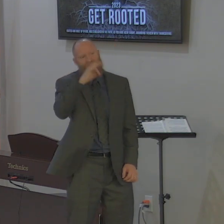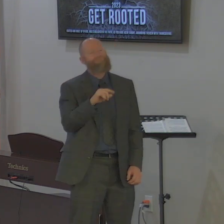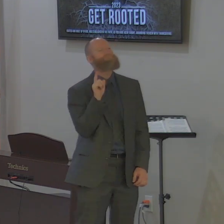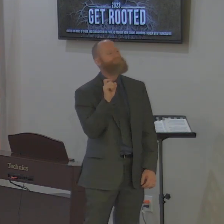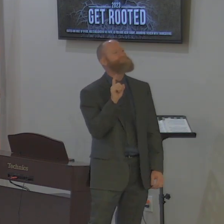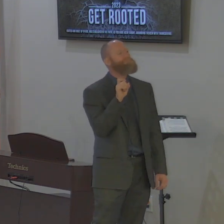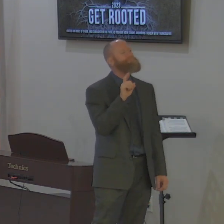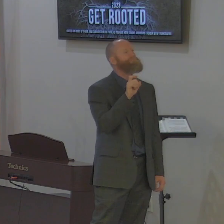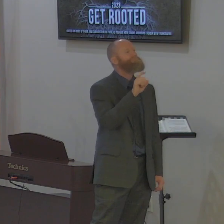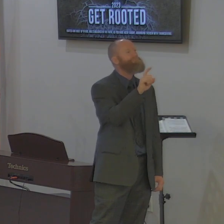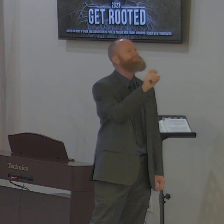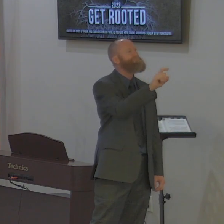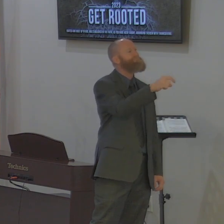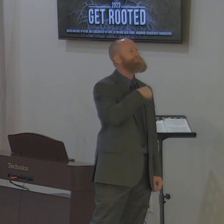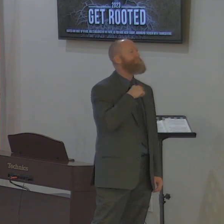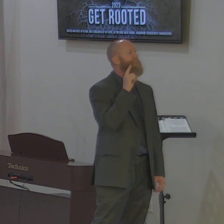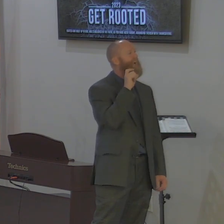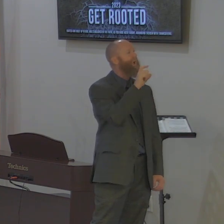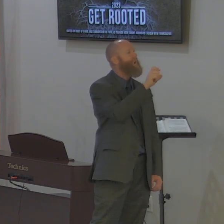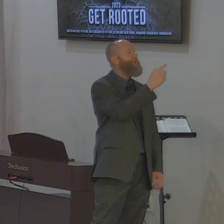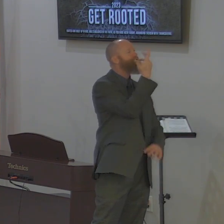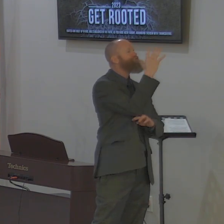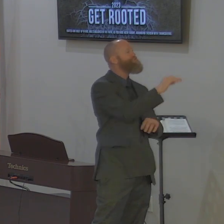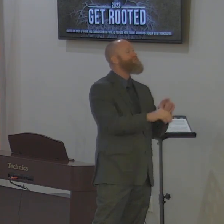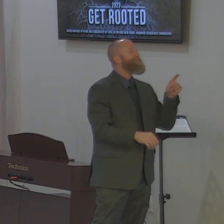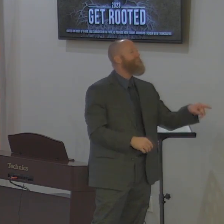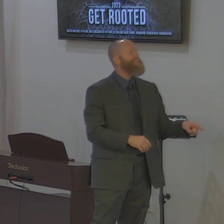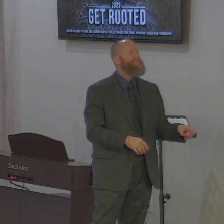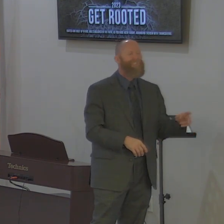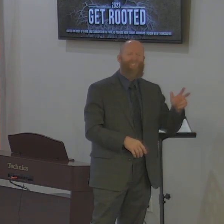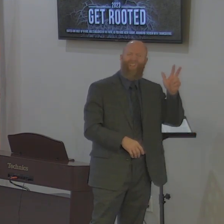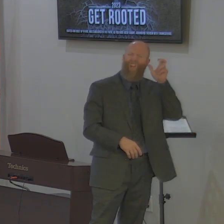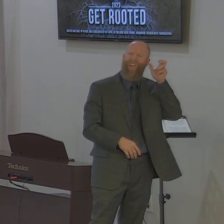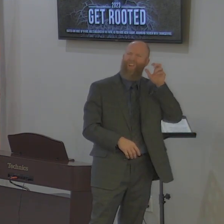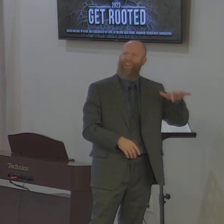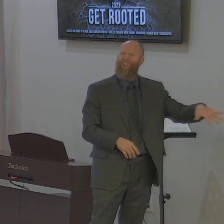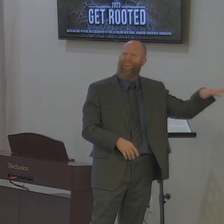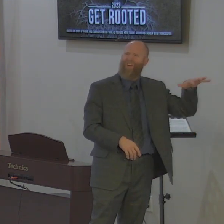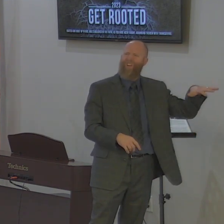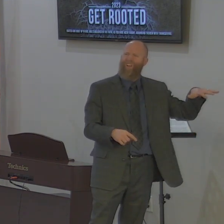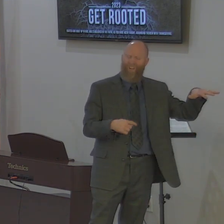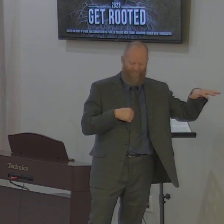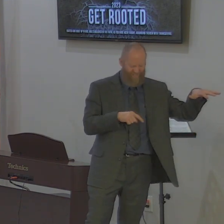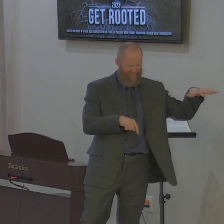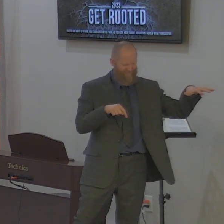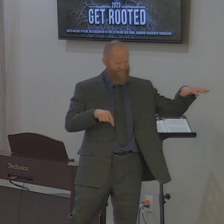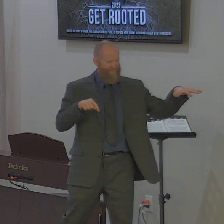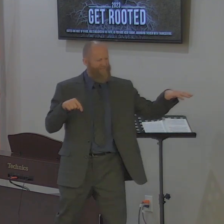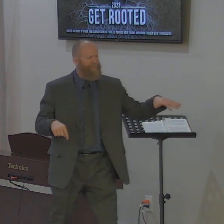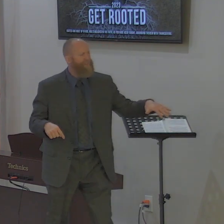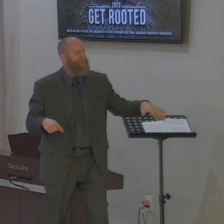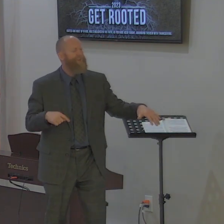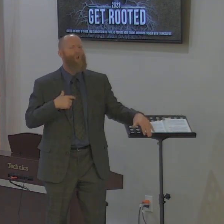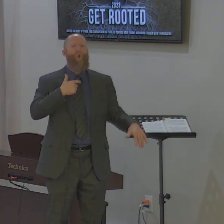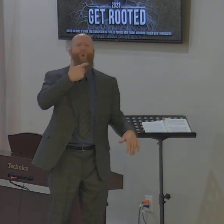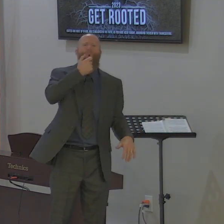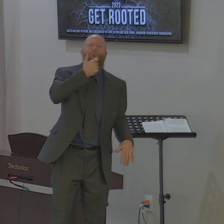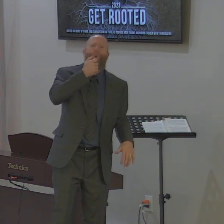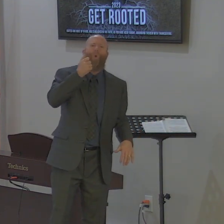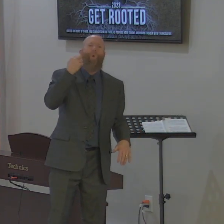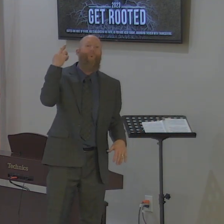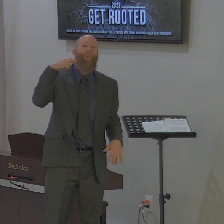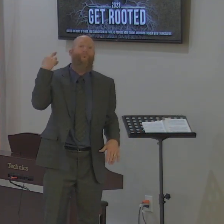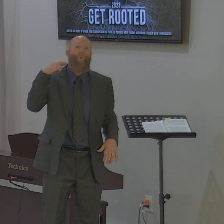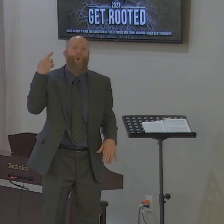to a group of trees, and I hear something in the trees. So I come back out of the trees, and I get on my radio, and I say, hey, I'm over here, do you see me? And it took